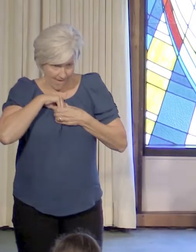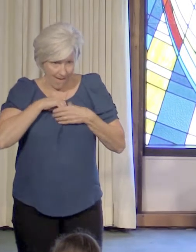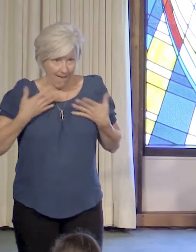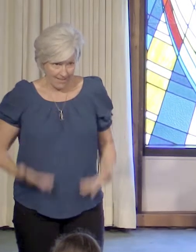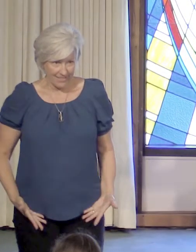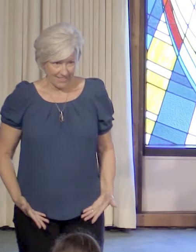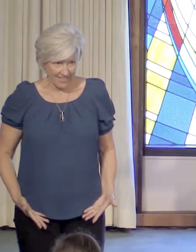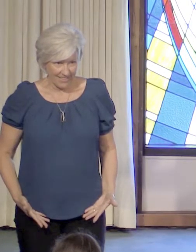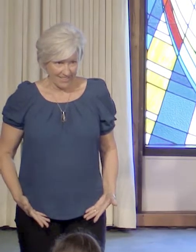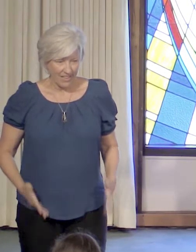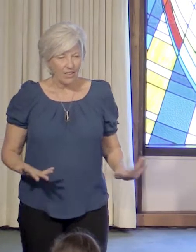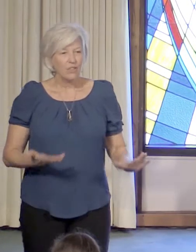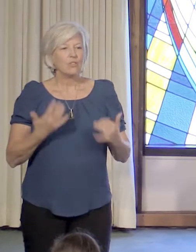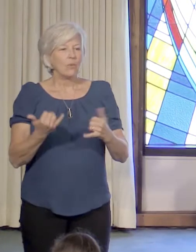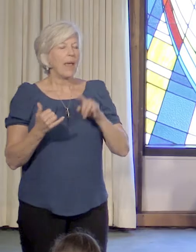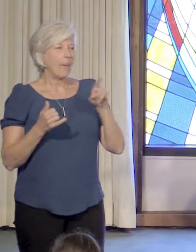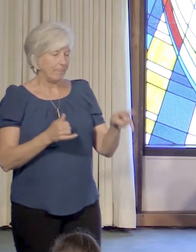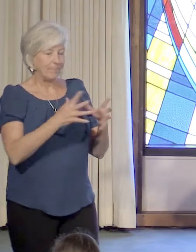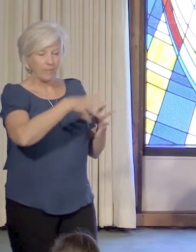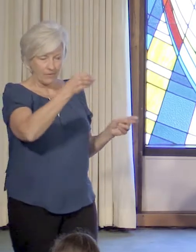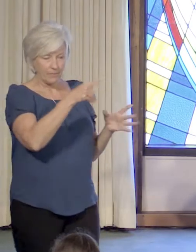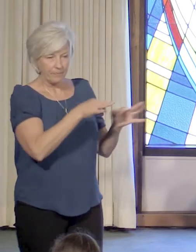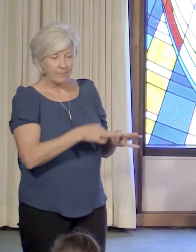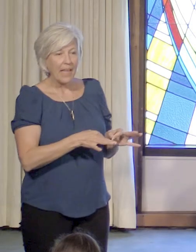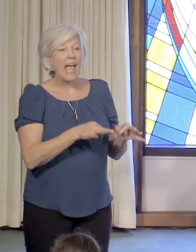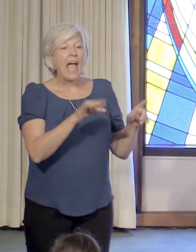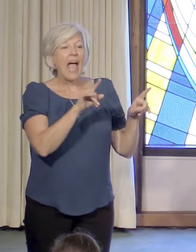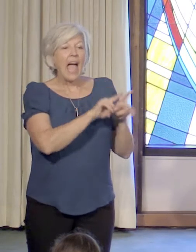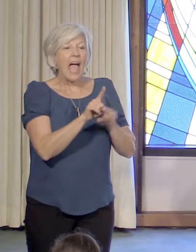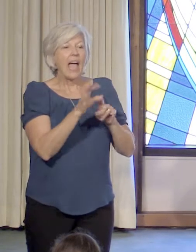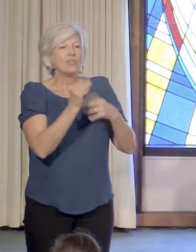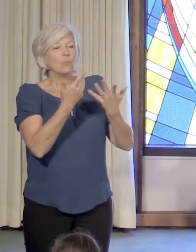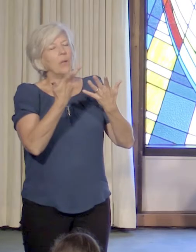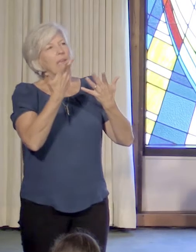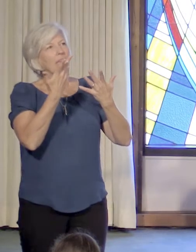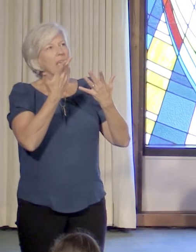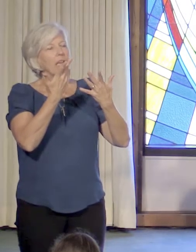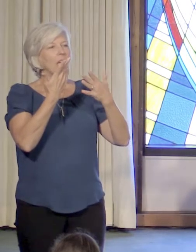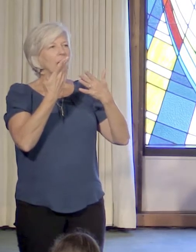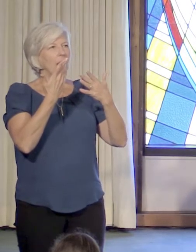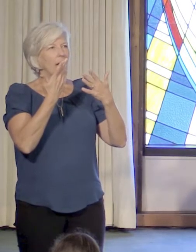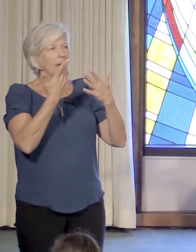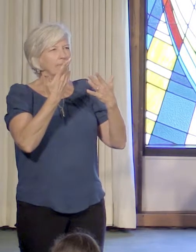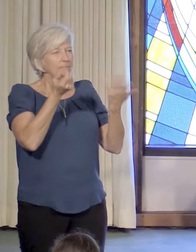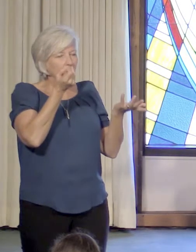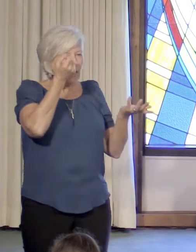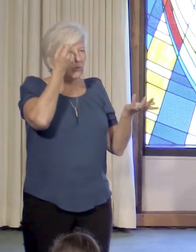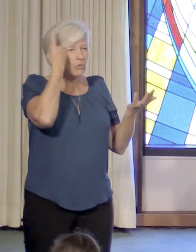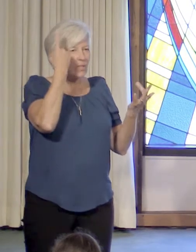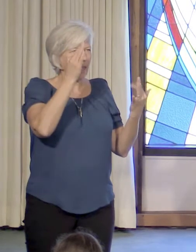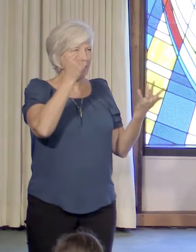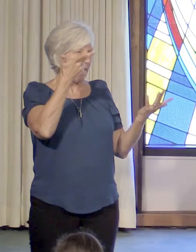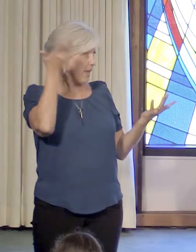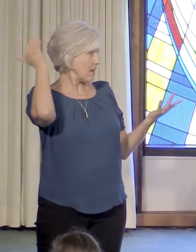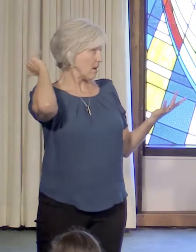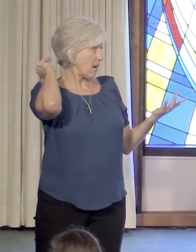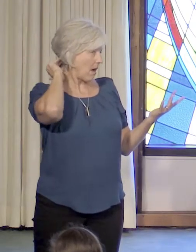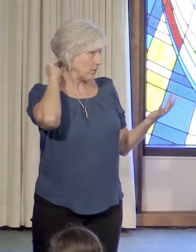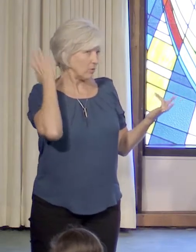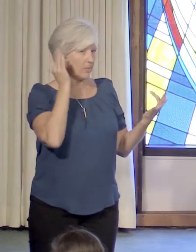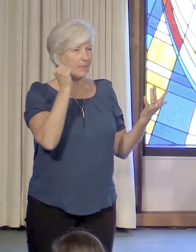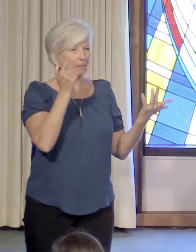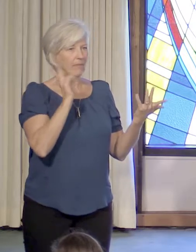So back into the metaphysical explanation. And only as we enter into the consciousness of our oneness with the Father, or the mother, or